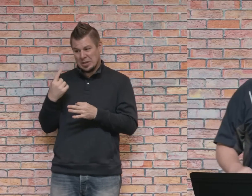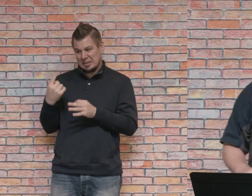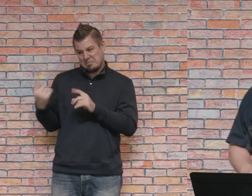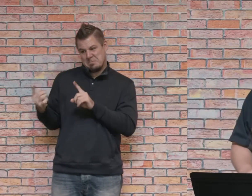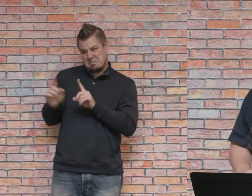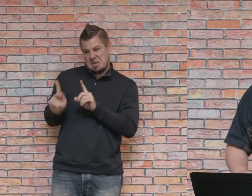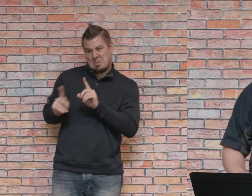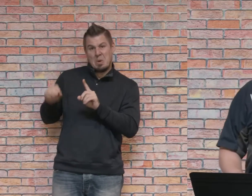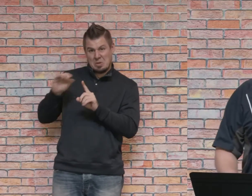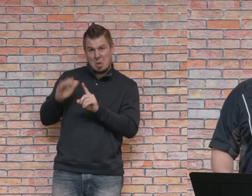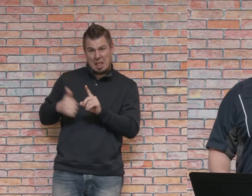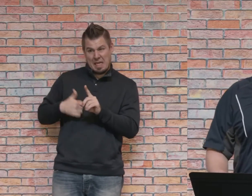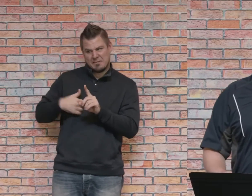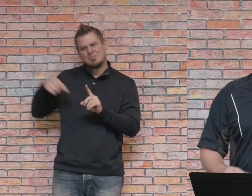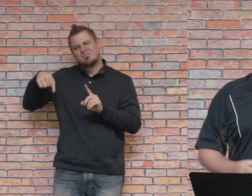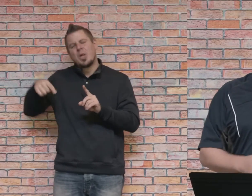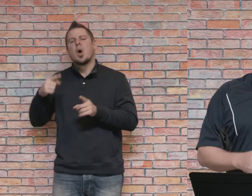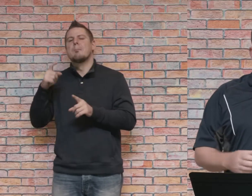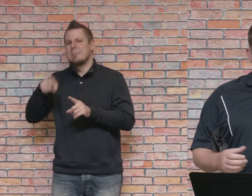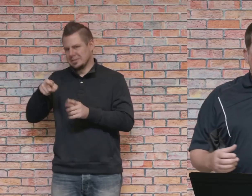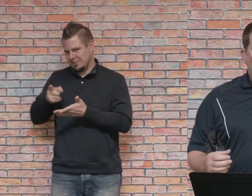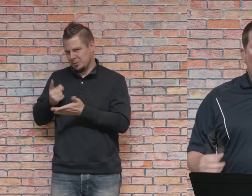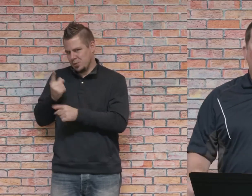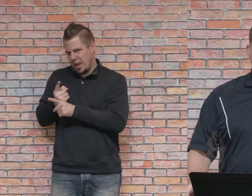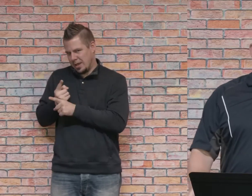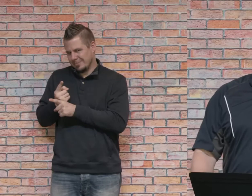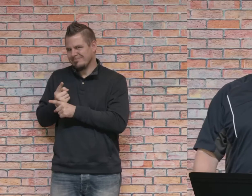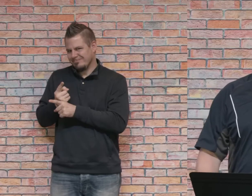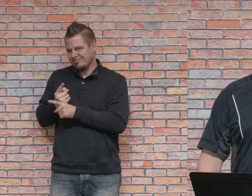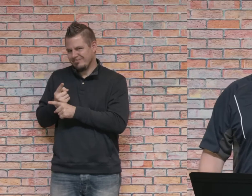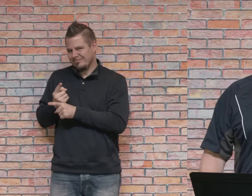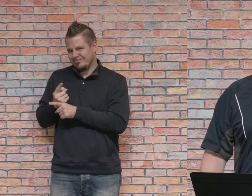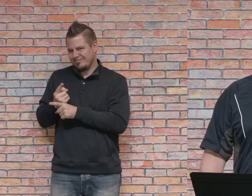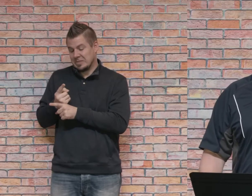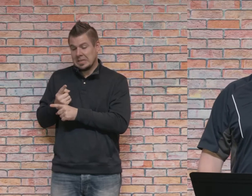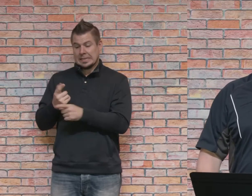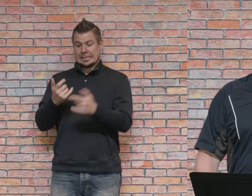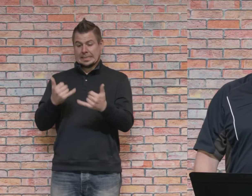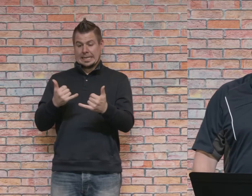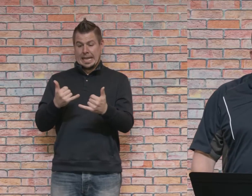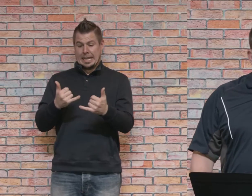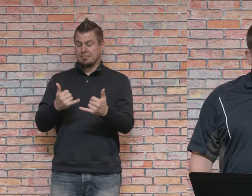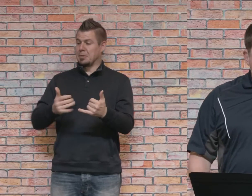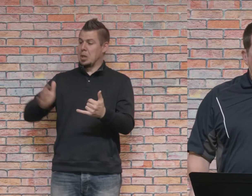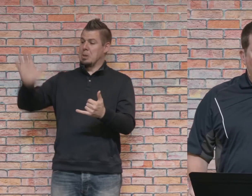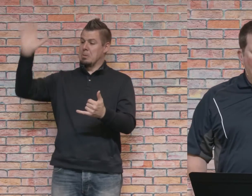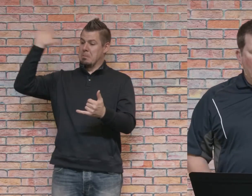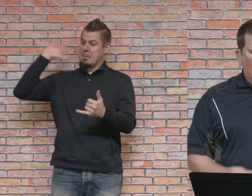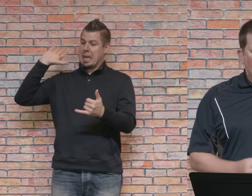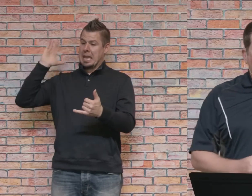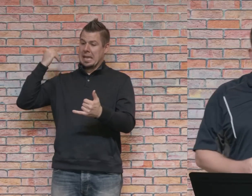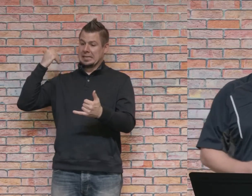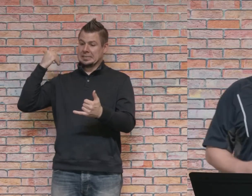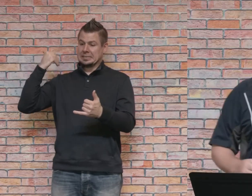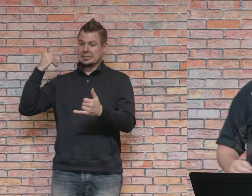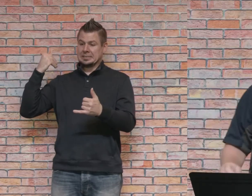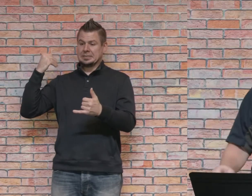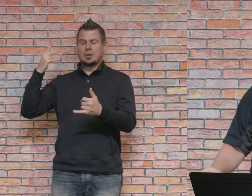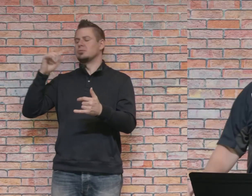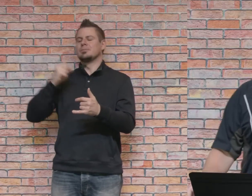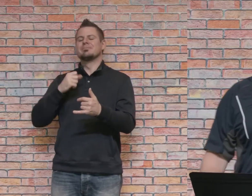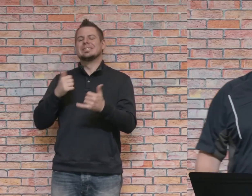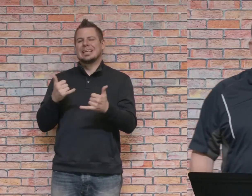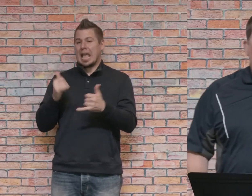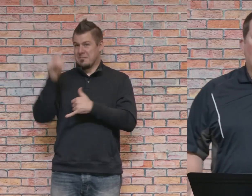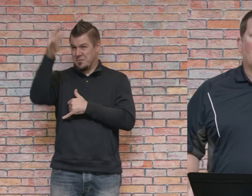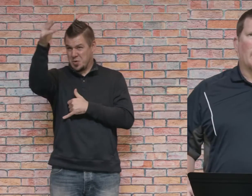people in your life. The difference between where you are today and where God wants you to be depends on having the right